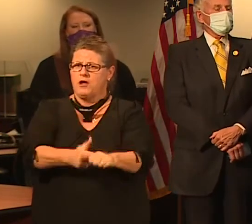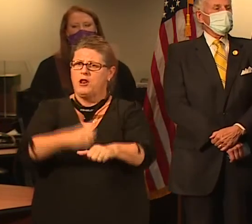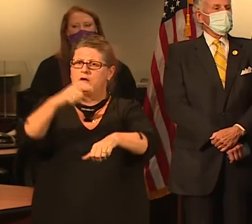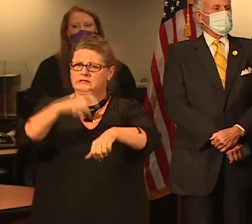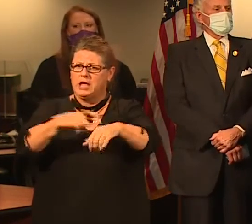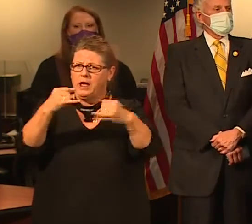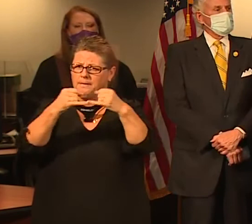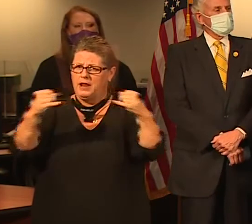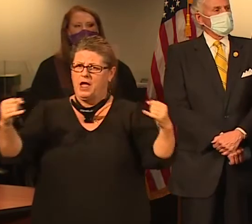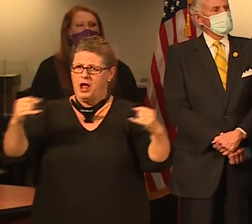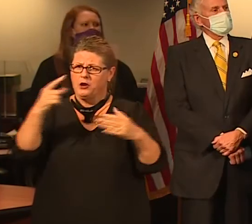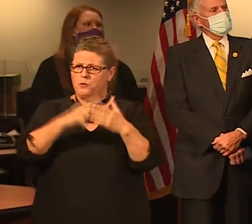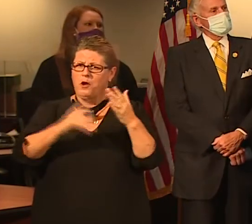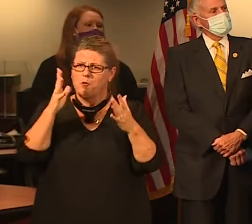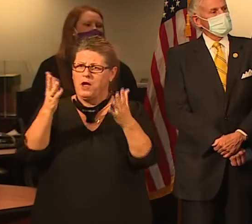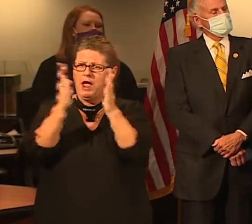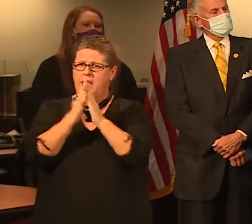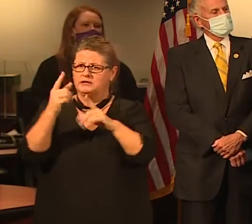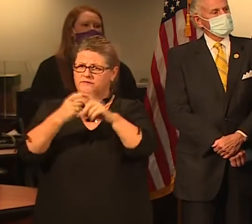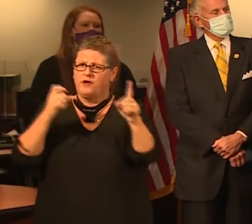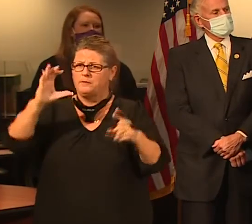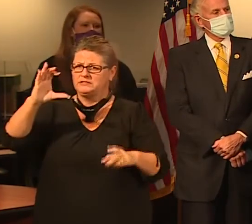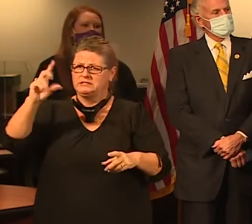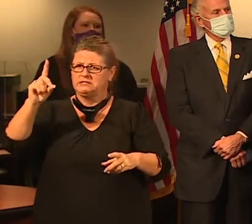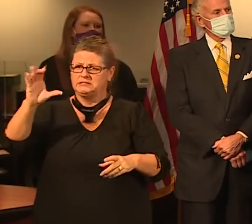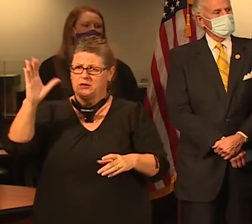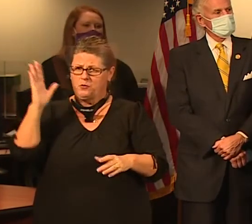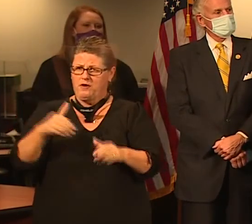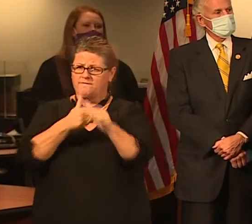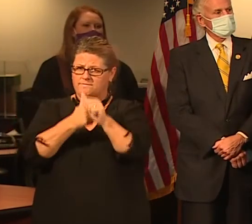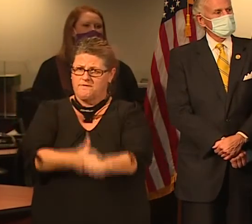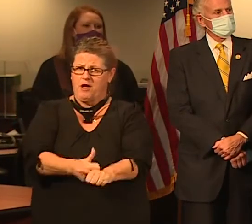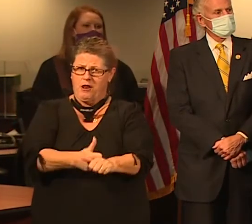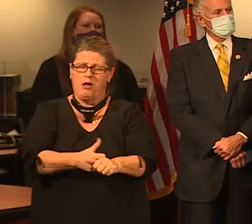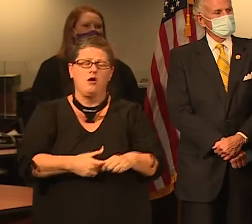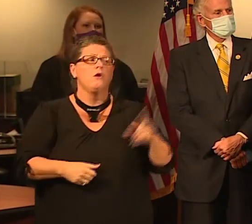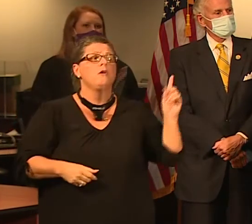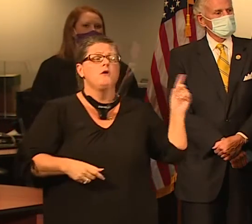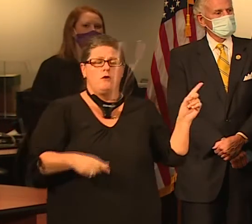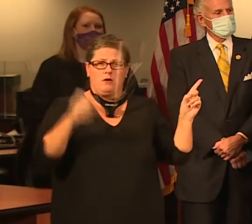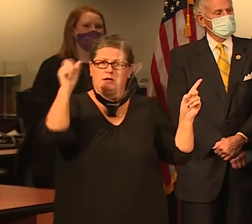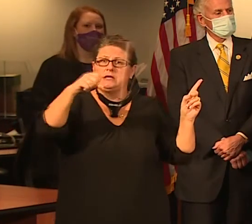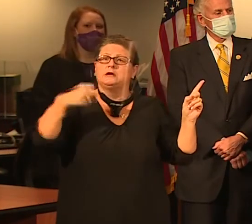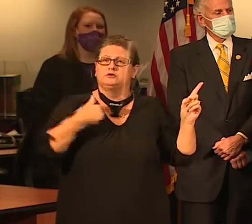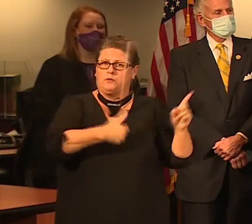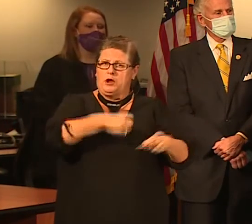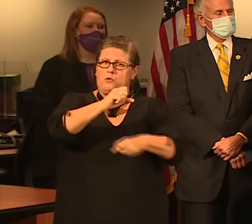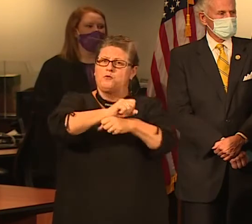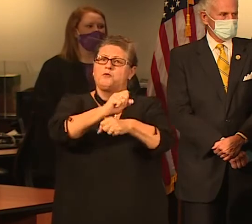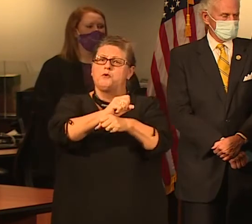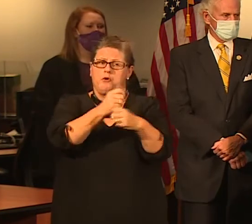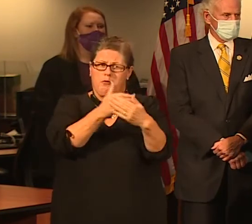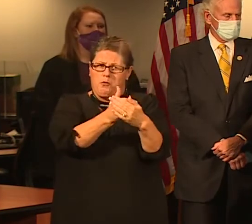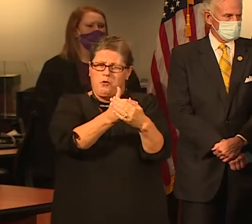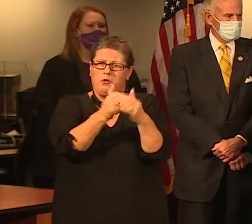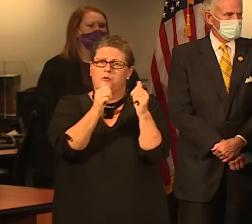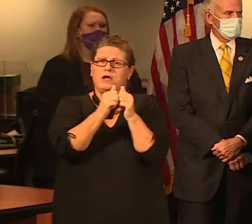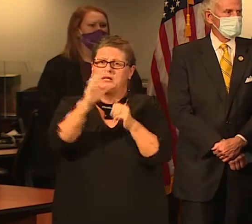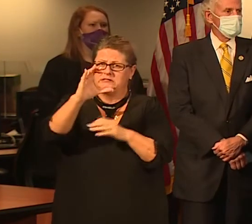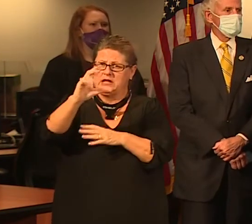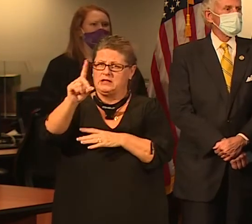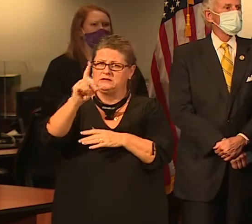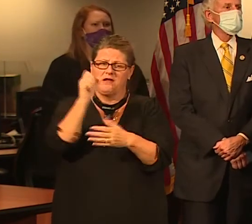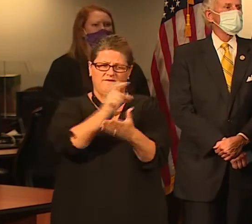as the CDC asked? Right. So we are working closely with the CDC. We're working with them on a